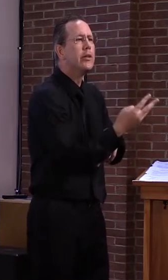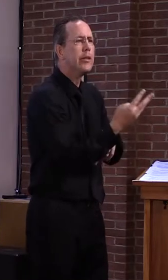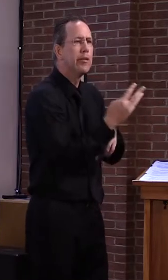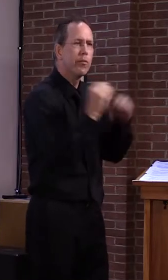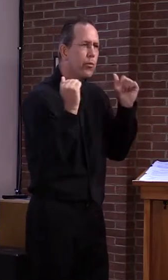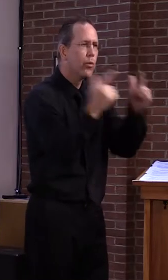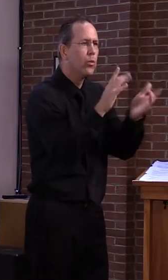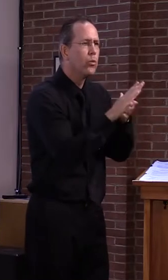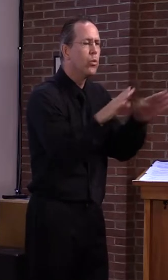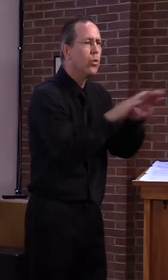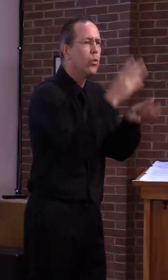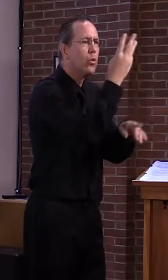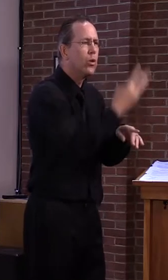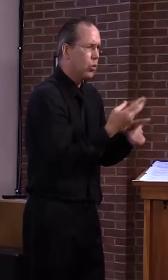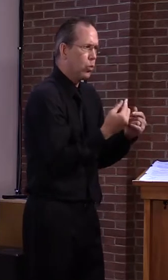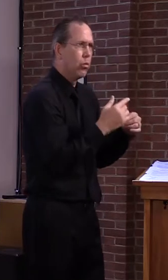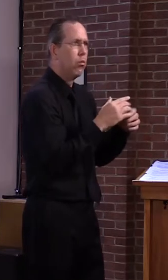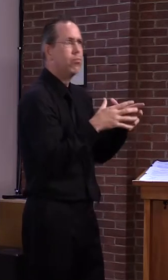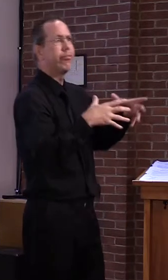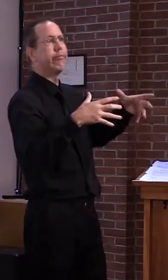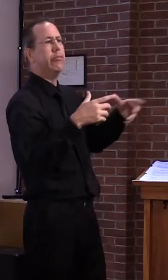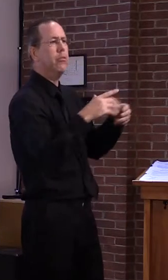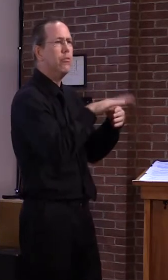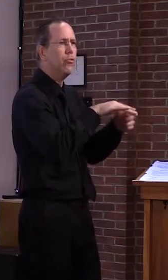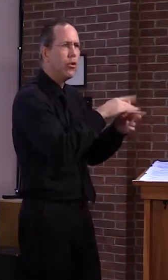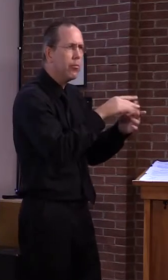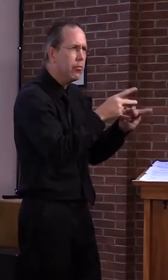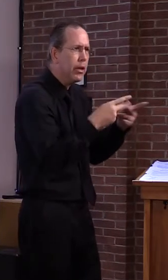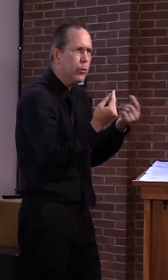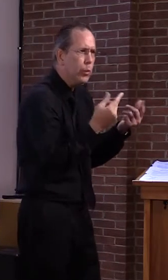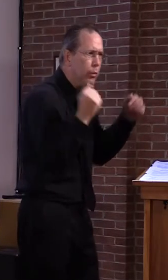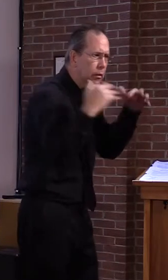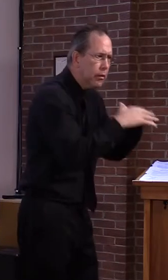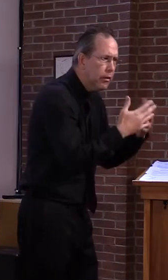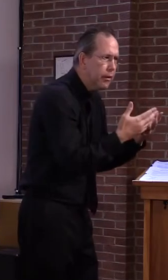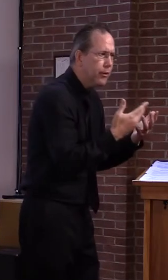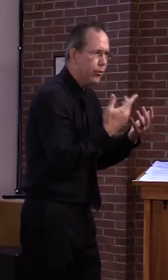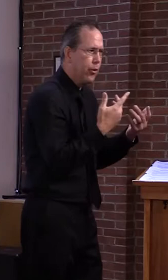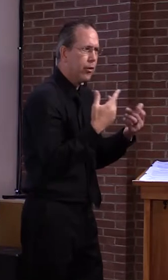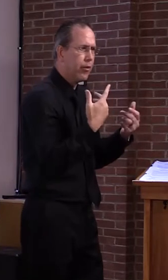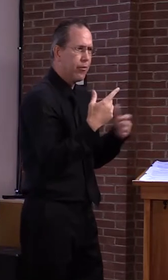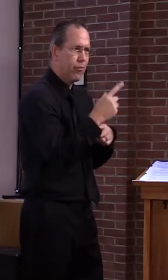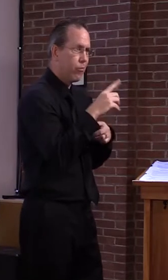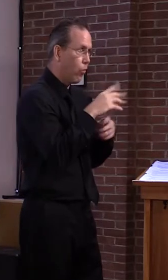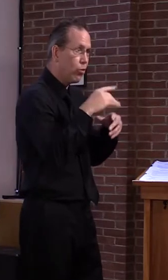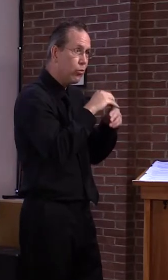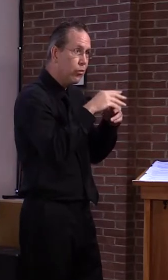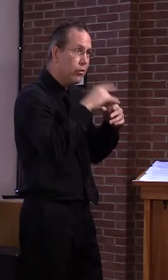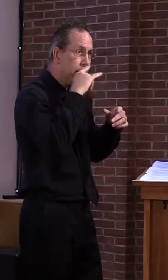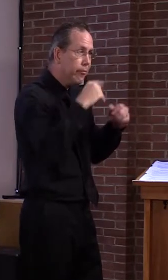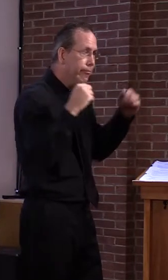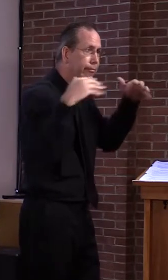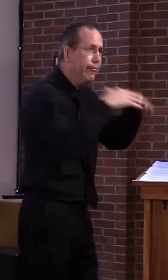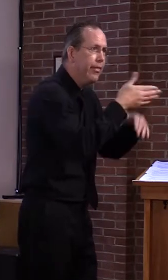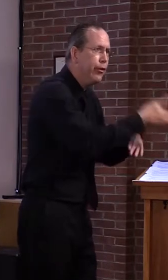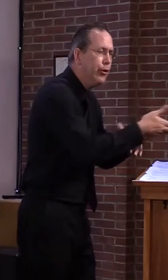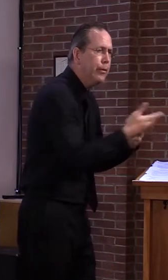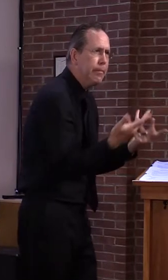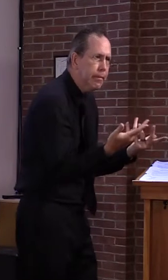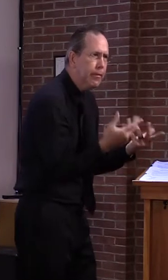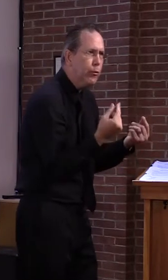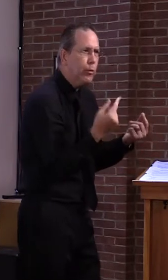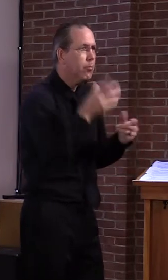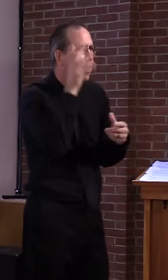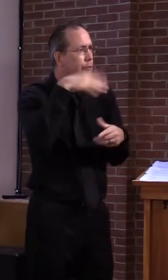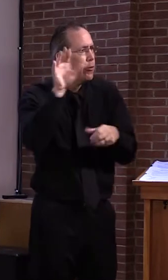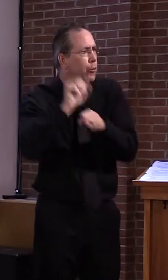day. So the first 12 hub sites are working through their final stages with DCF